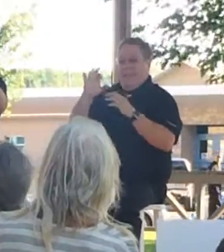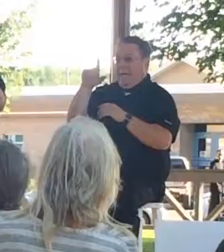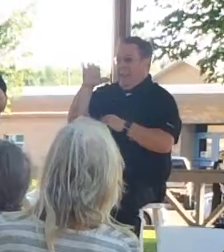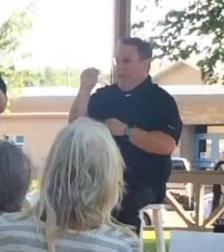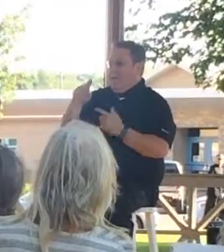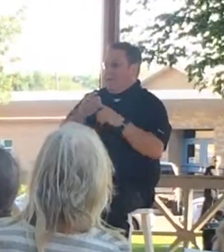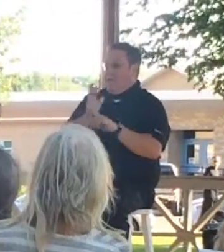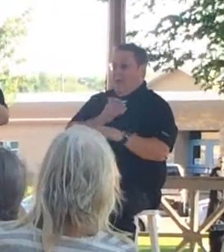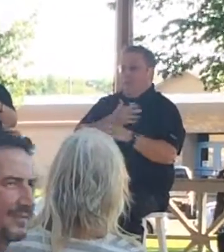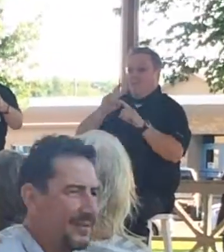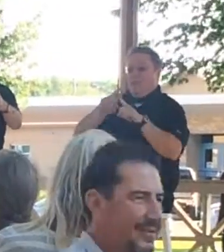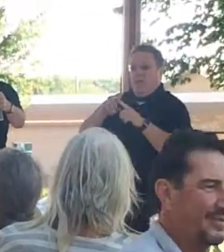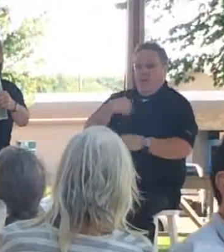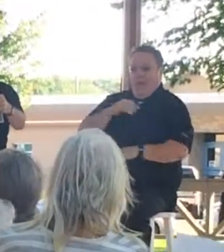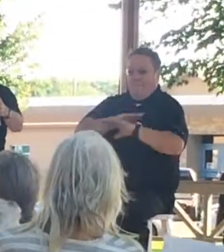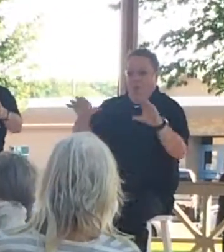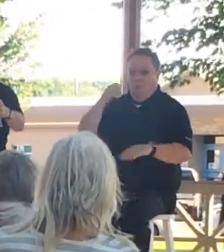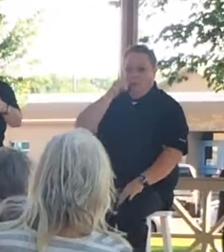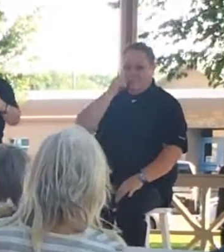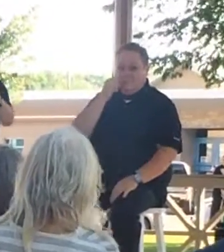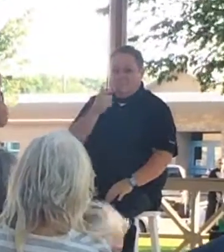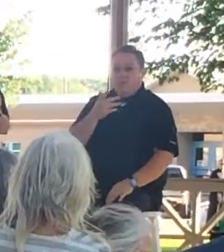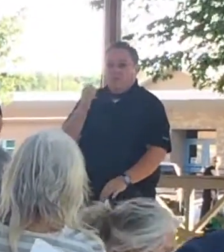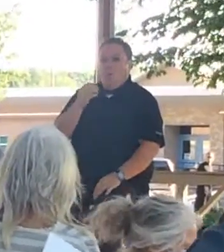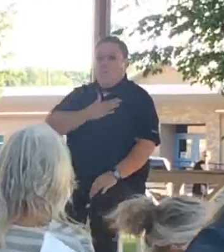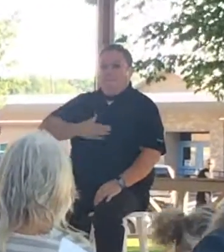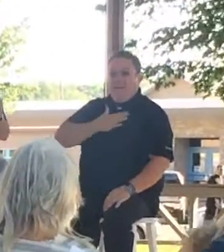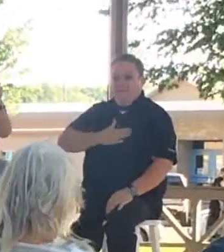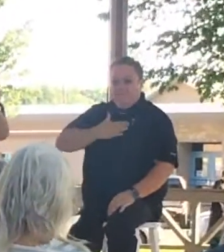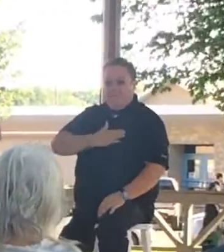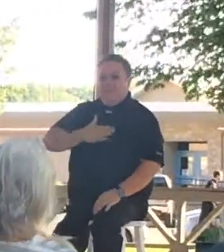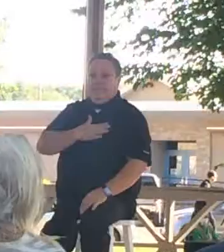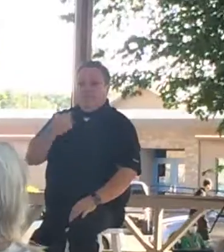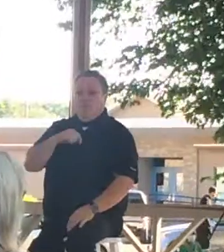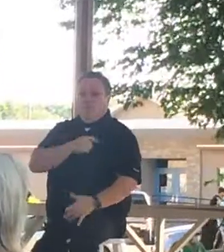our vocabulary that I'm not racist. So please,